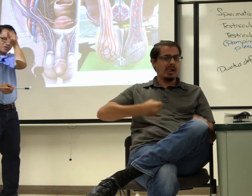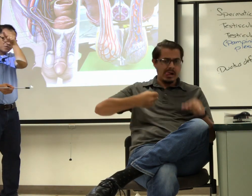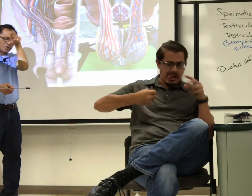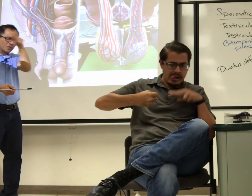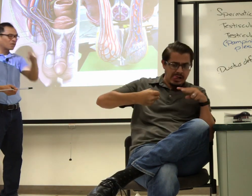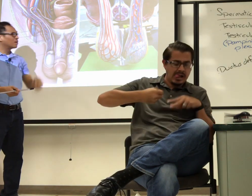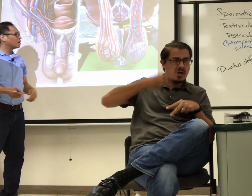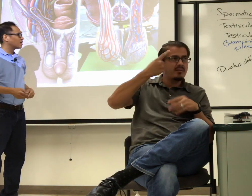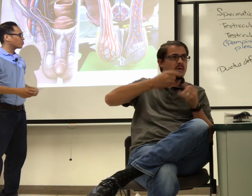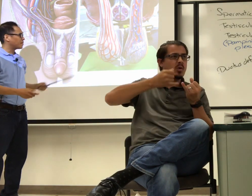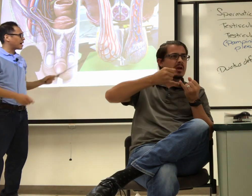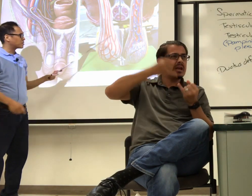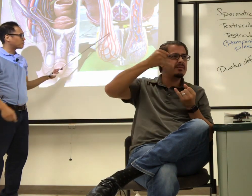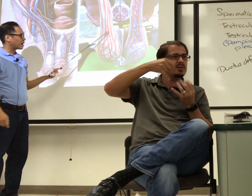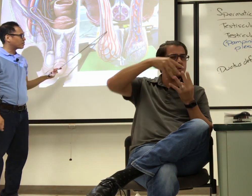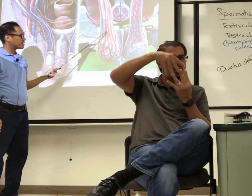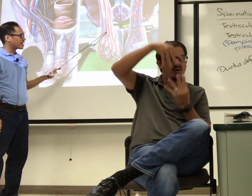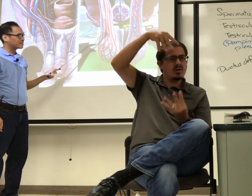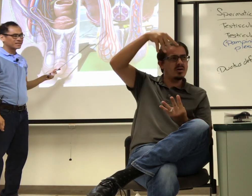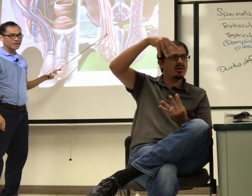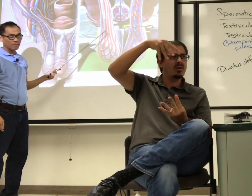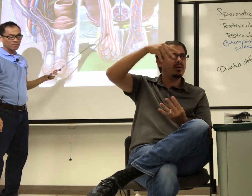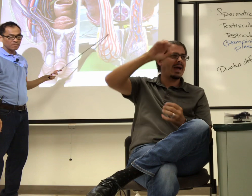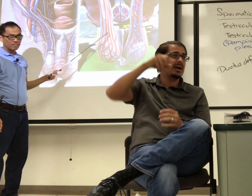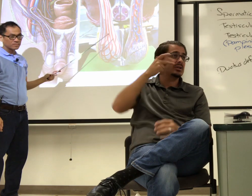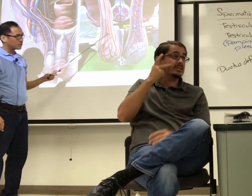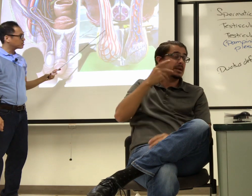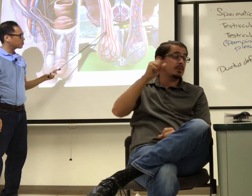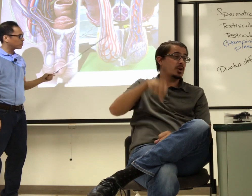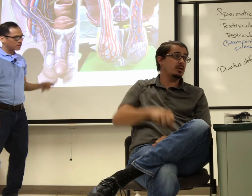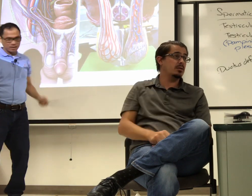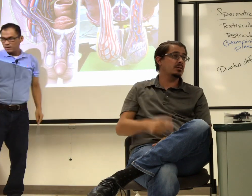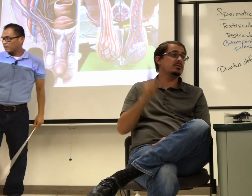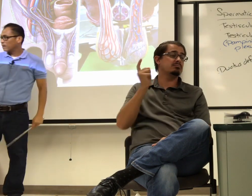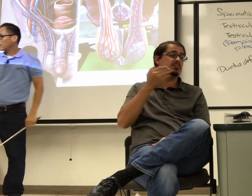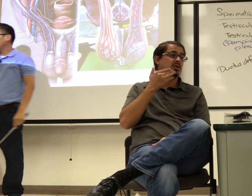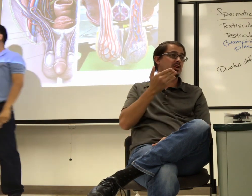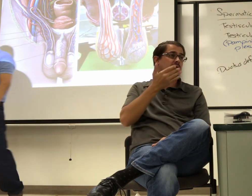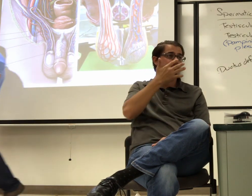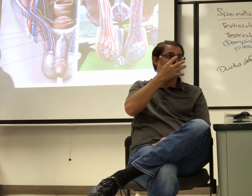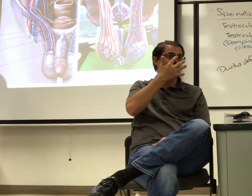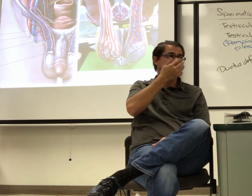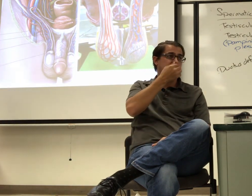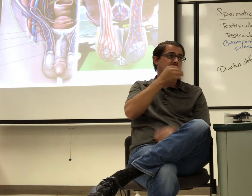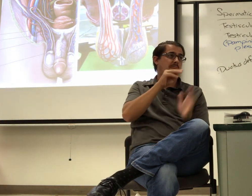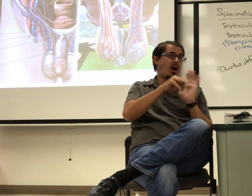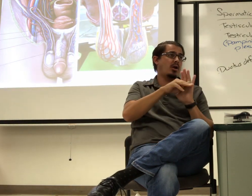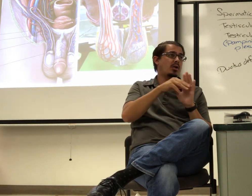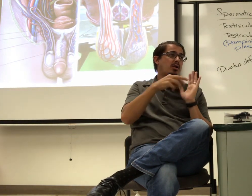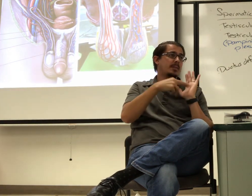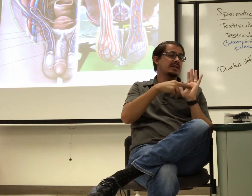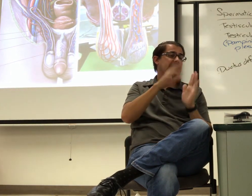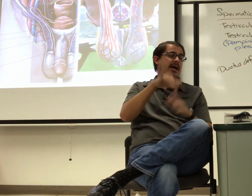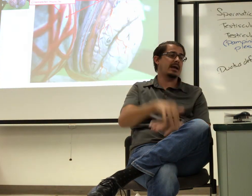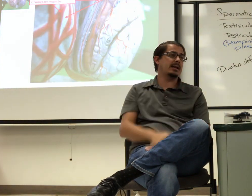for individual cremaster fibers, and I could see them. So this is a pretty good model